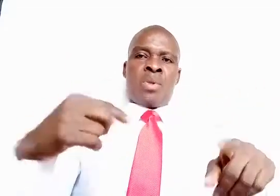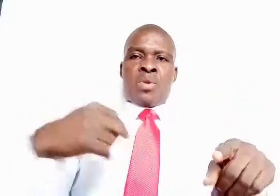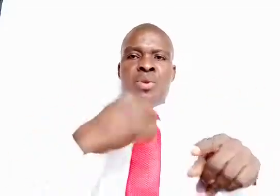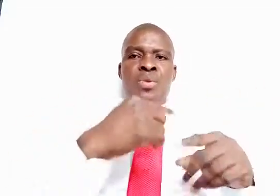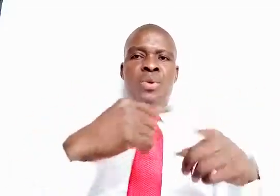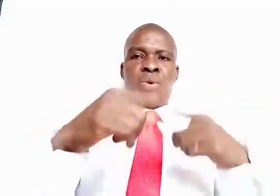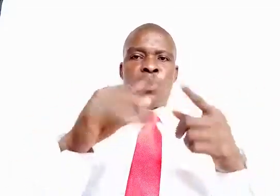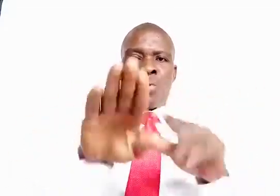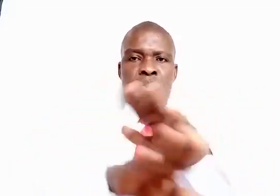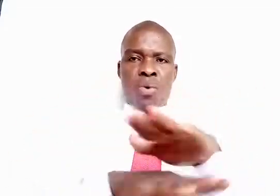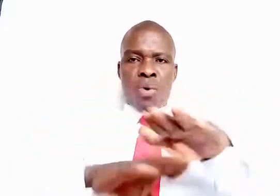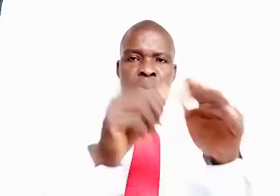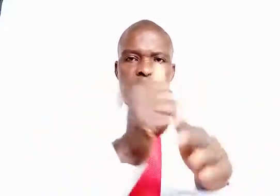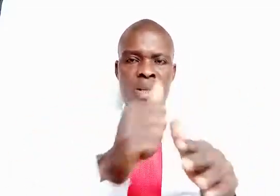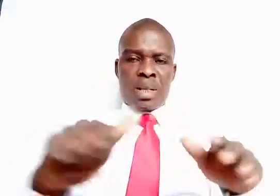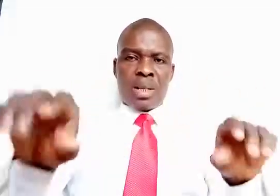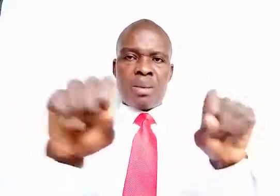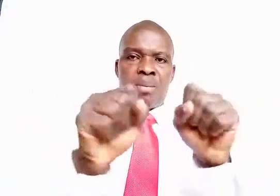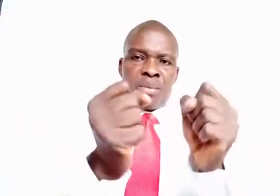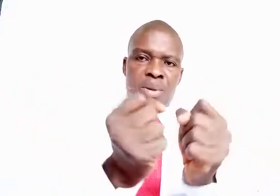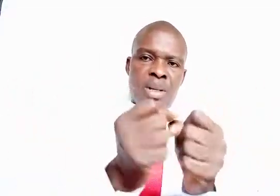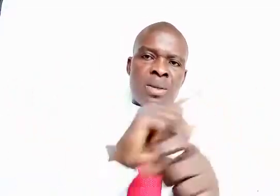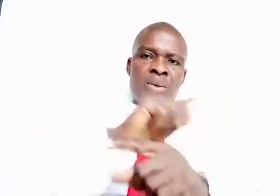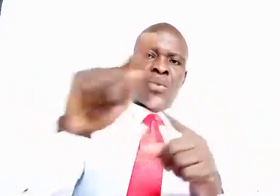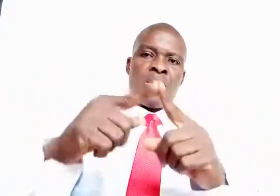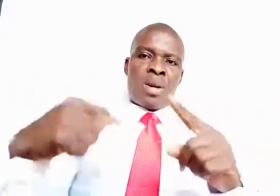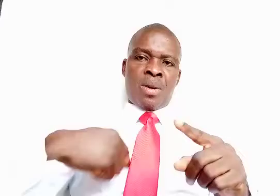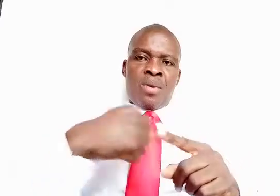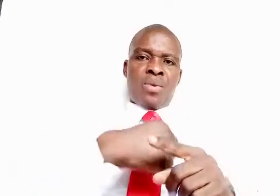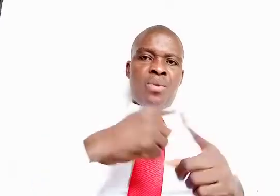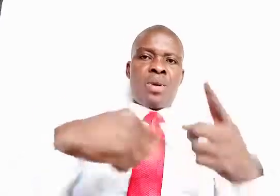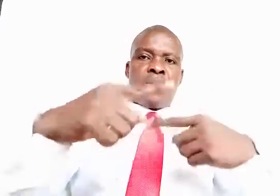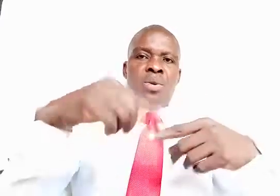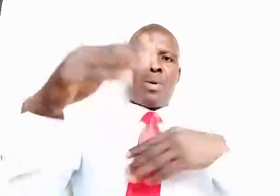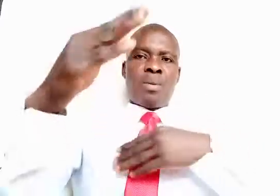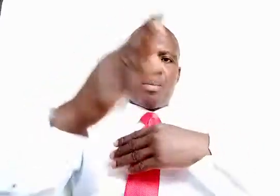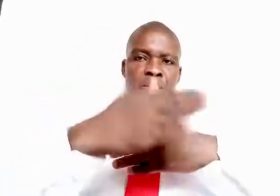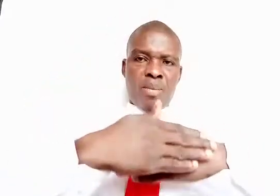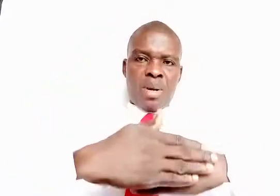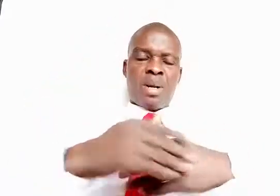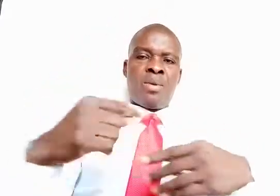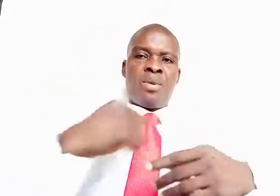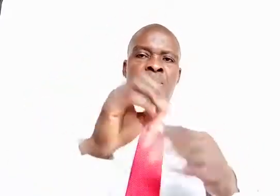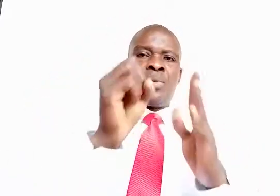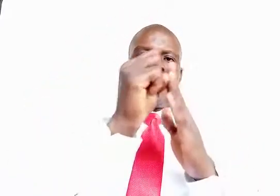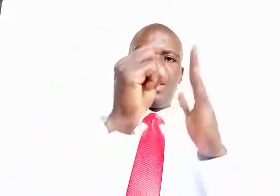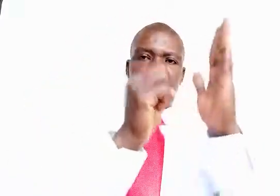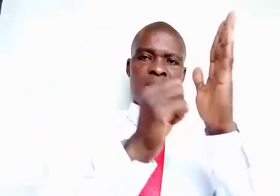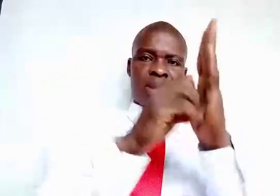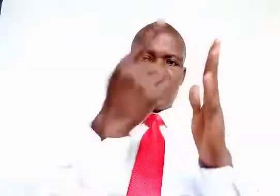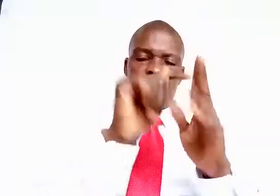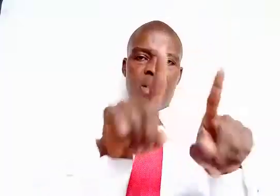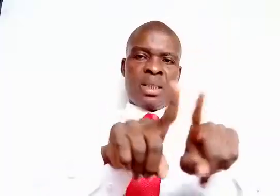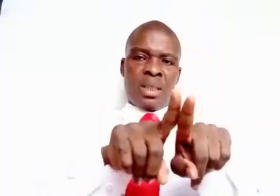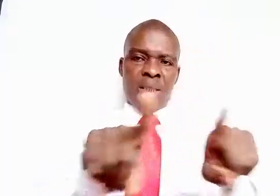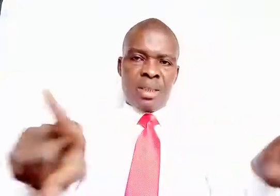break, and when we come back, we will state the differences between plants and animals.